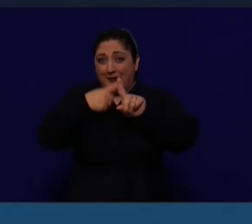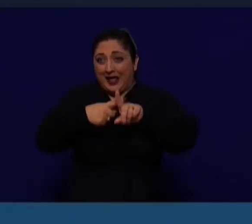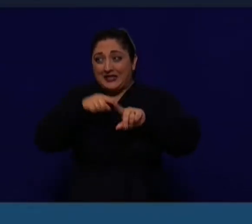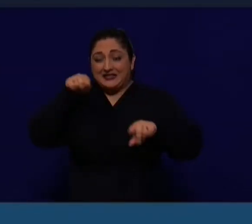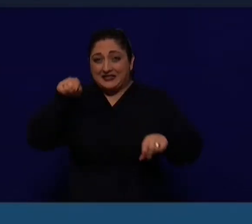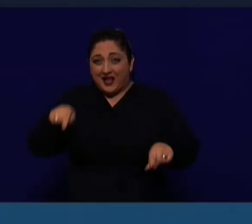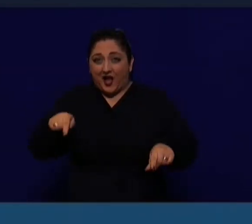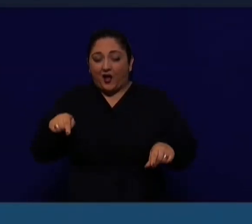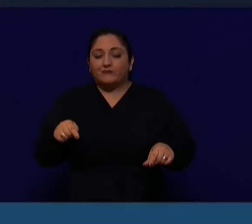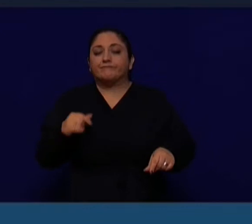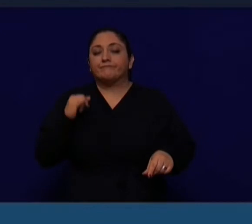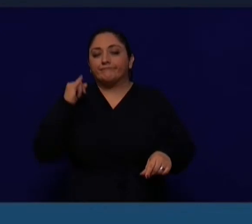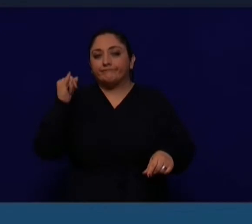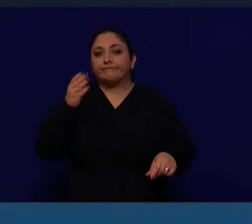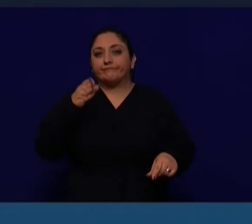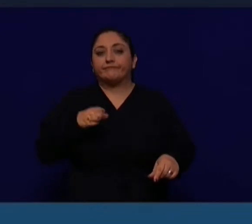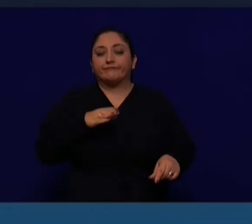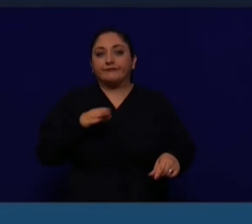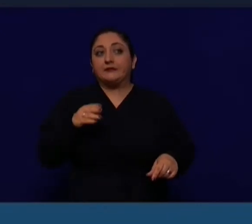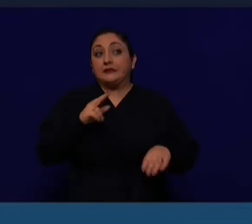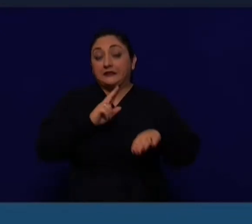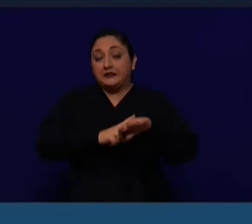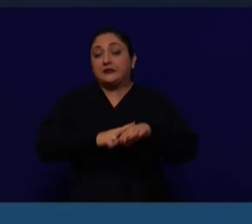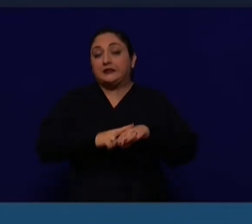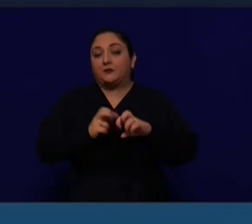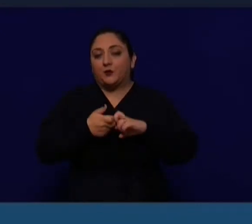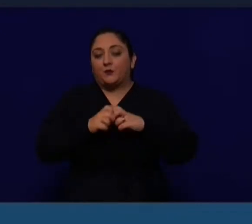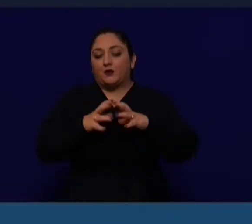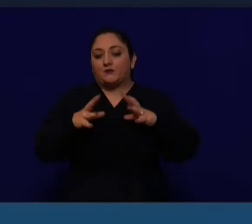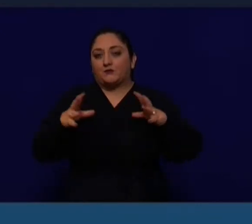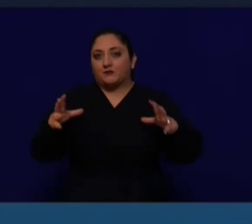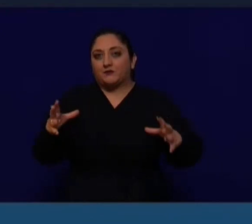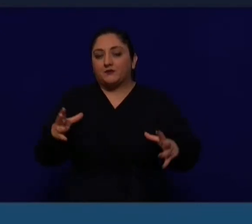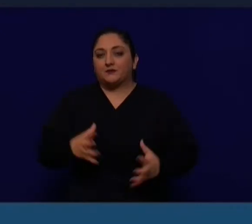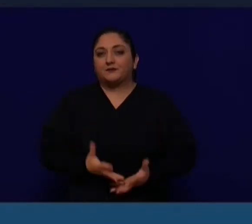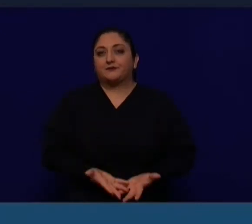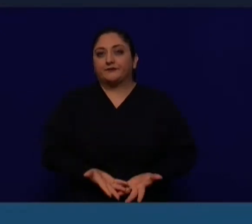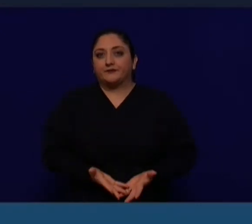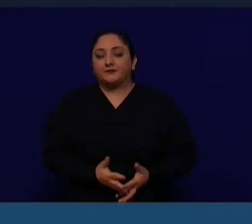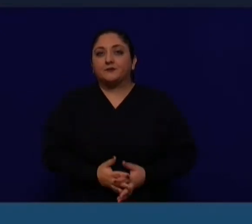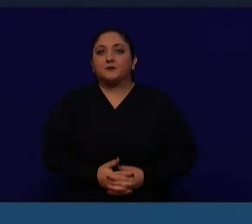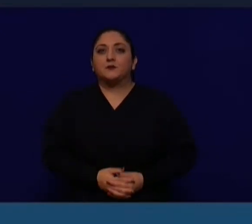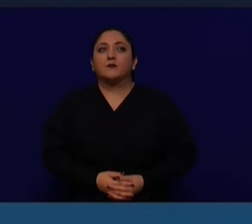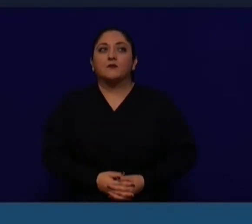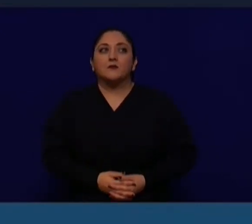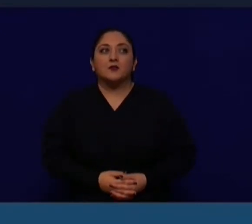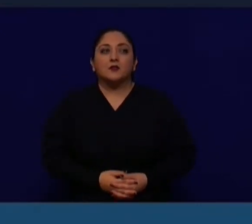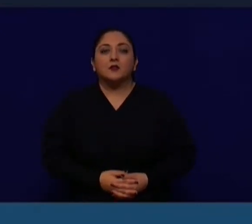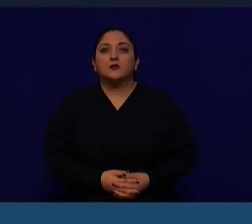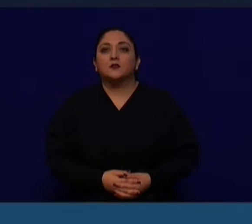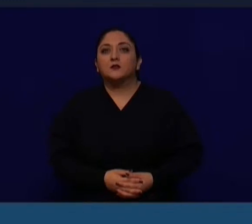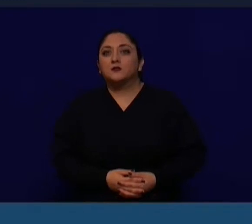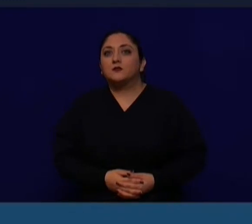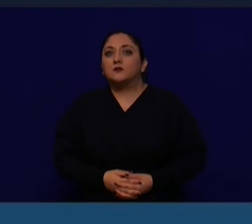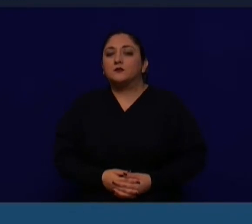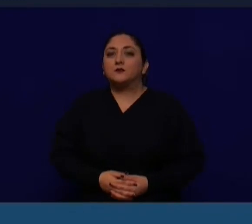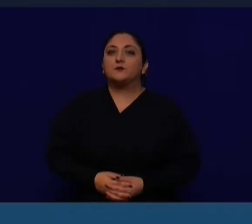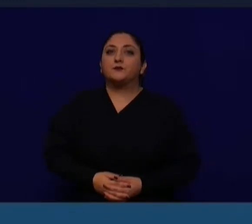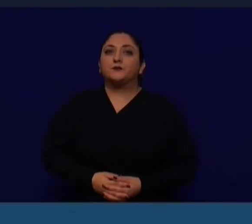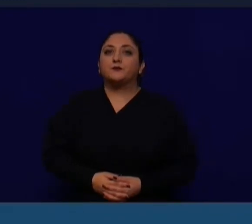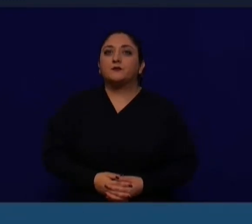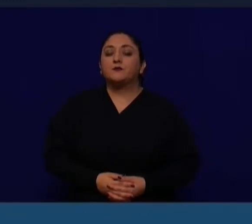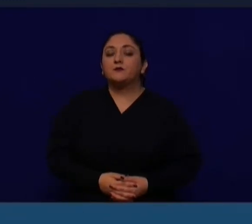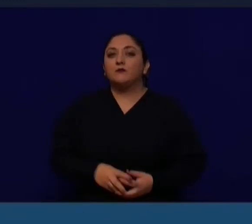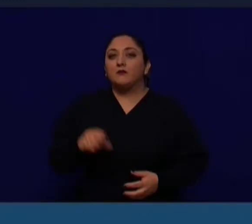will lead to them having more complications. So this has been reflected as well in the